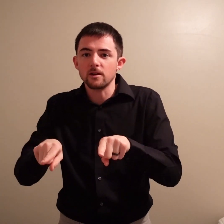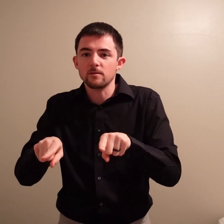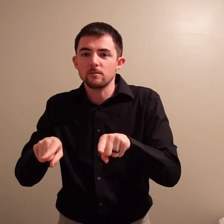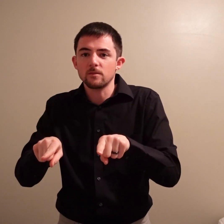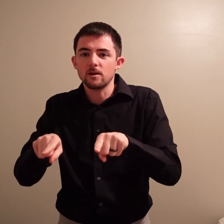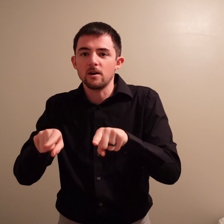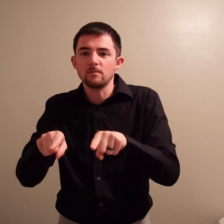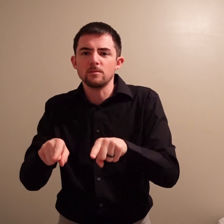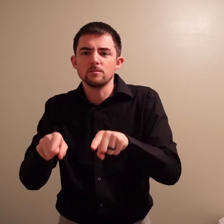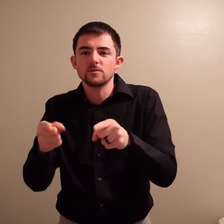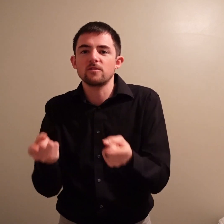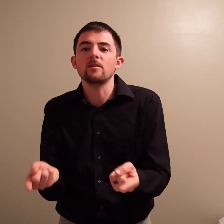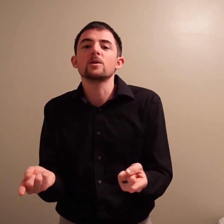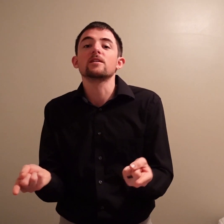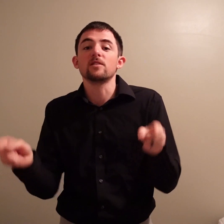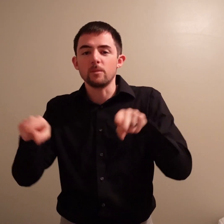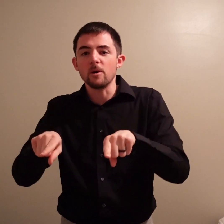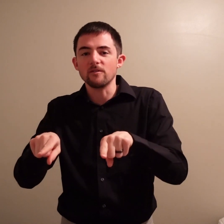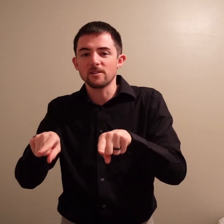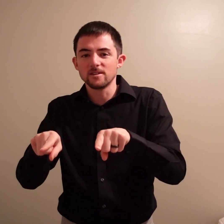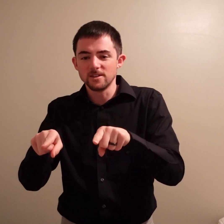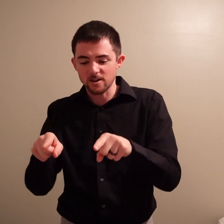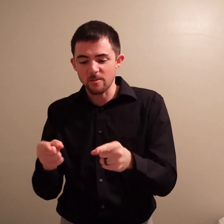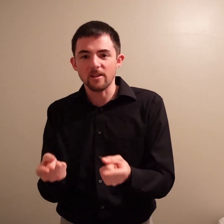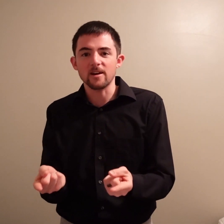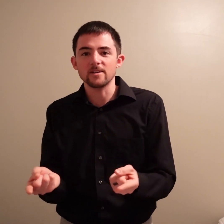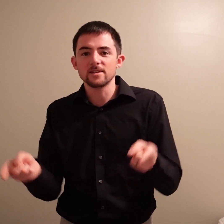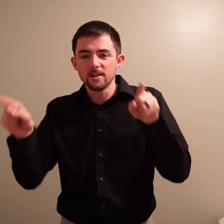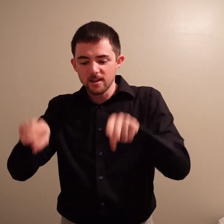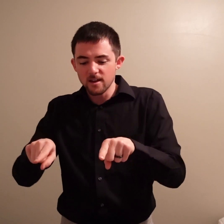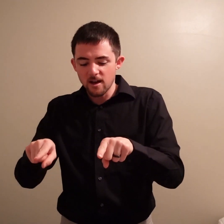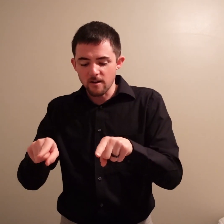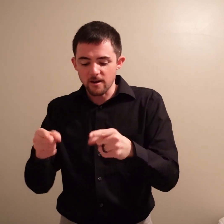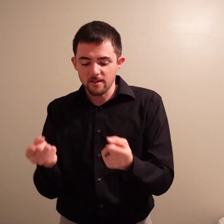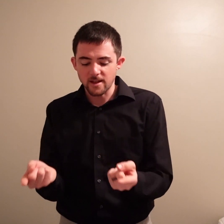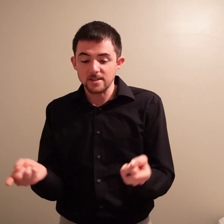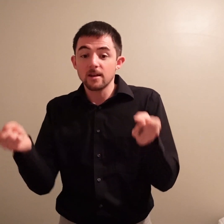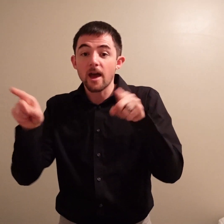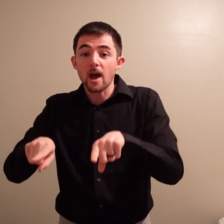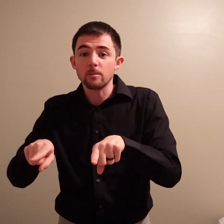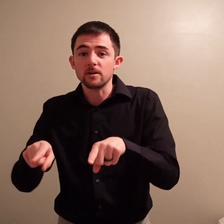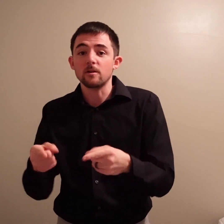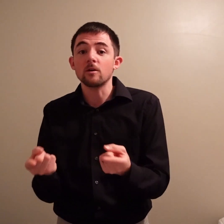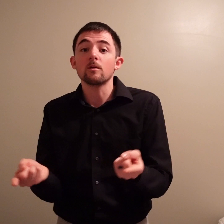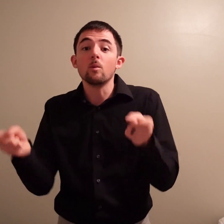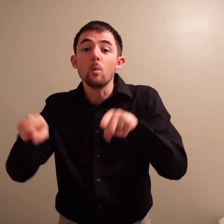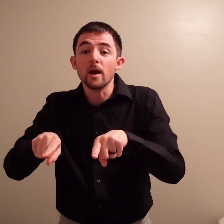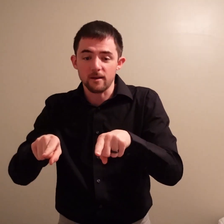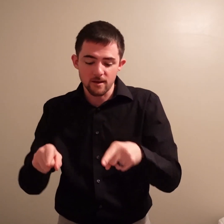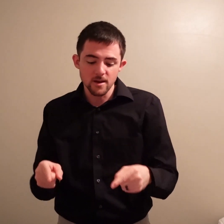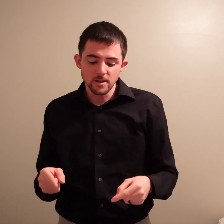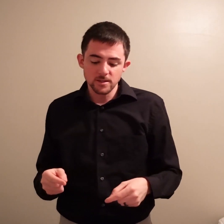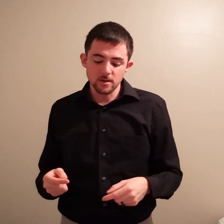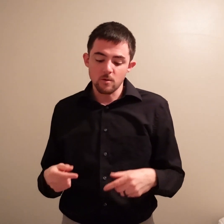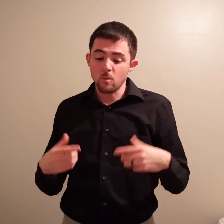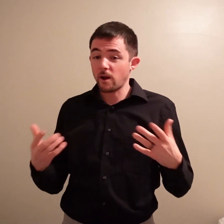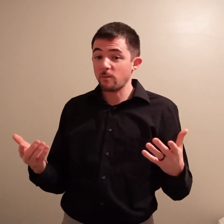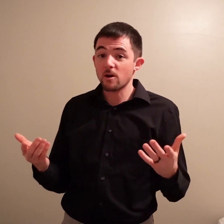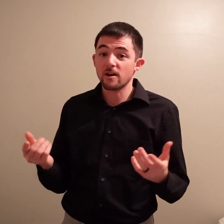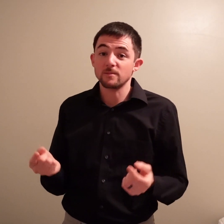him, and we're going to flip them over. Sorry about that, guys. All right, that's happen, or when. So when I'm hurt, I'm